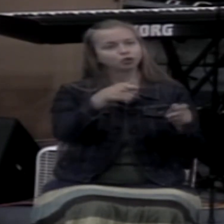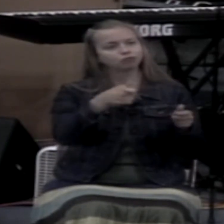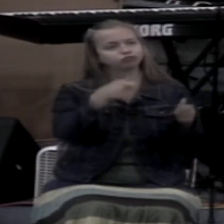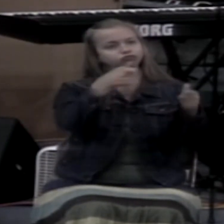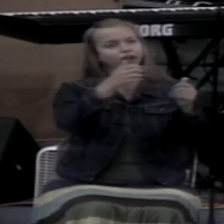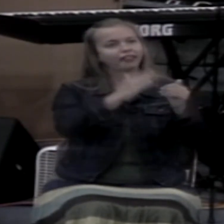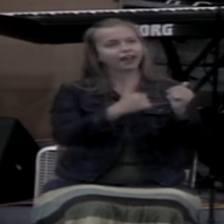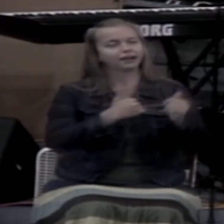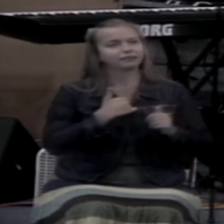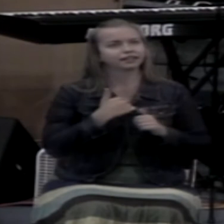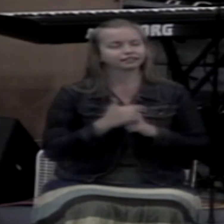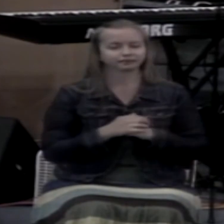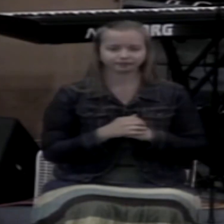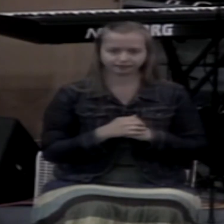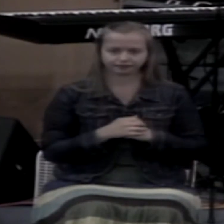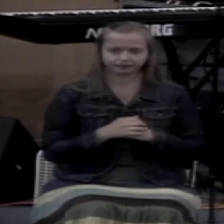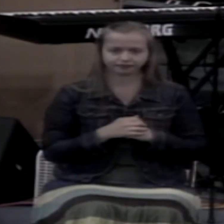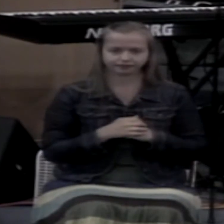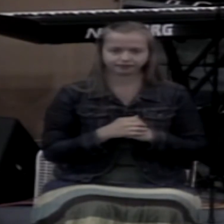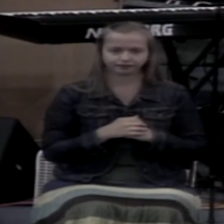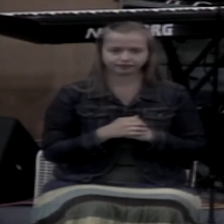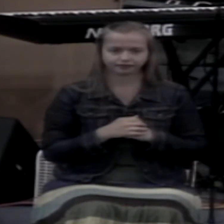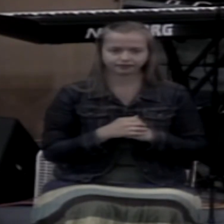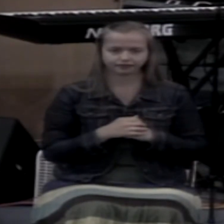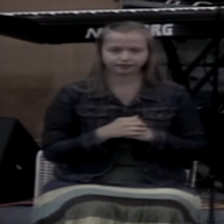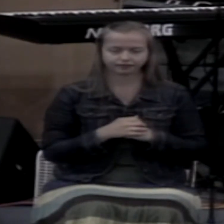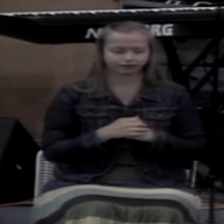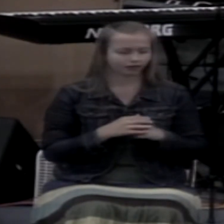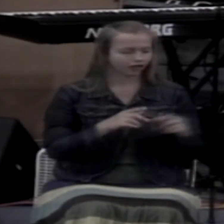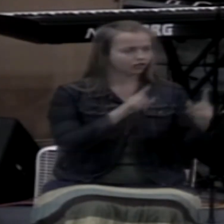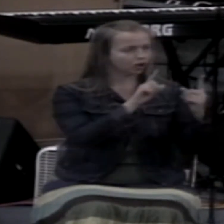superior, that means you submit to him.